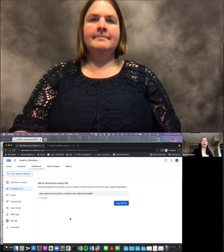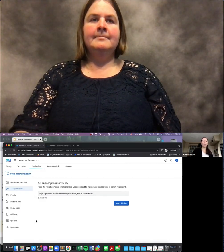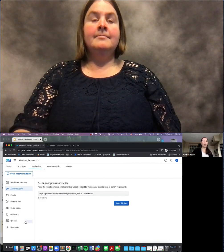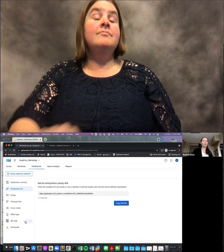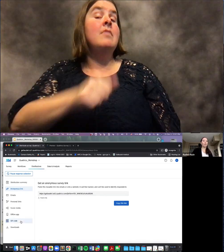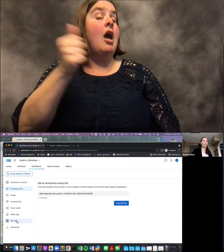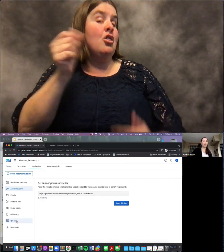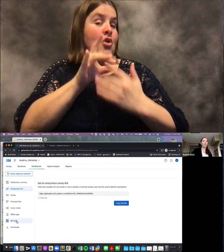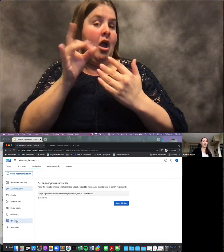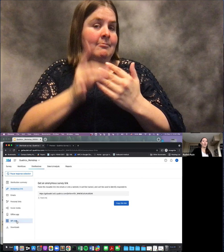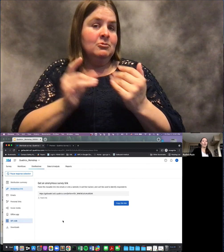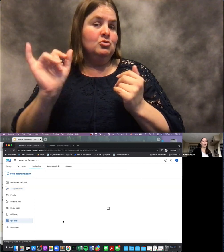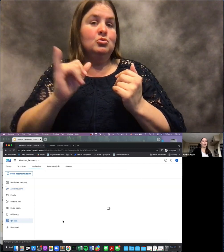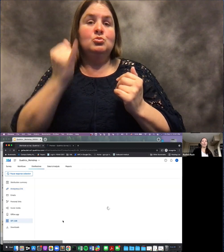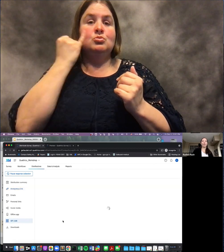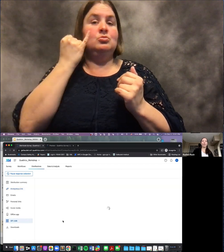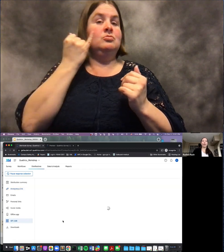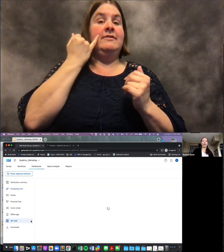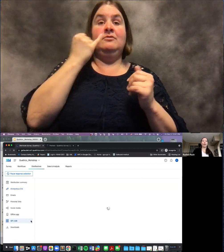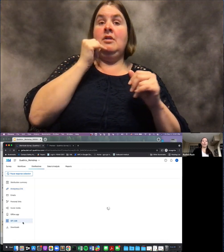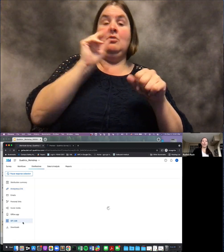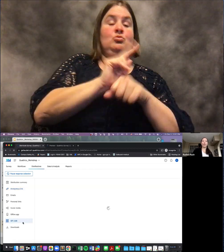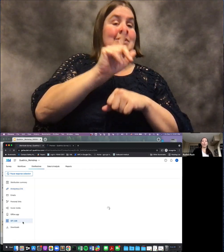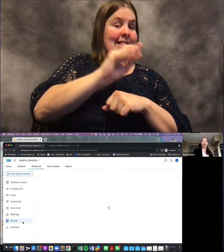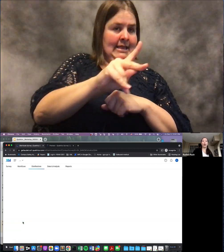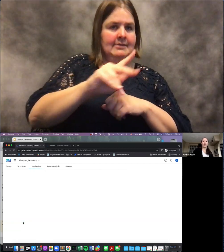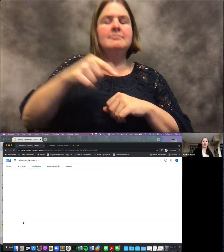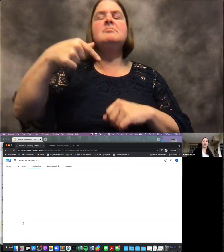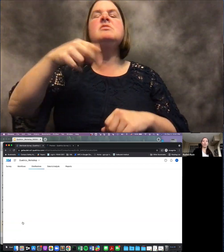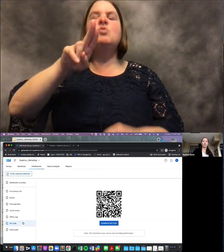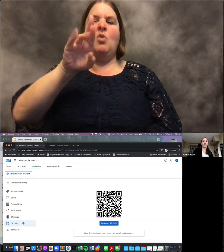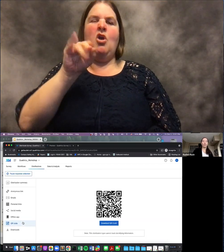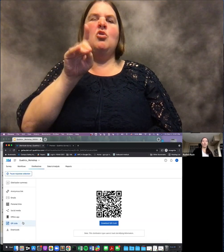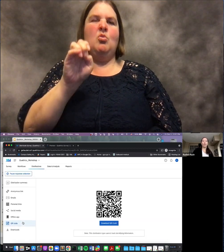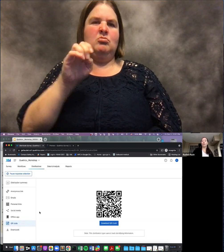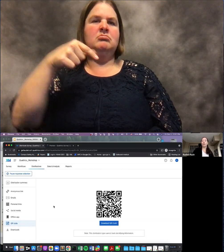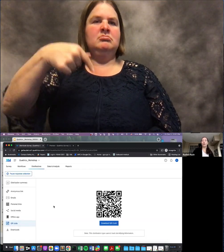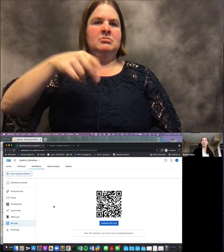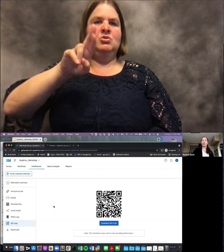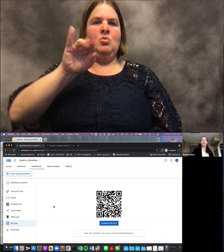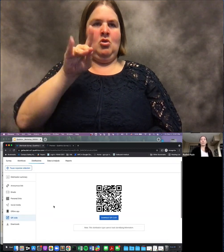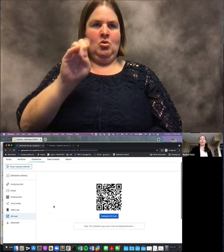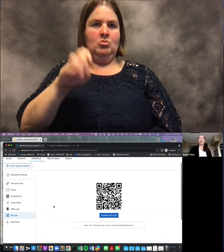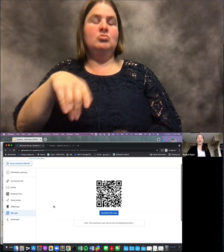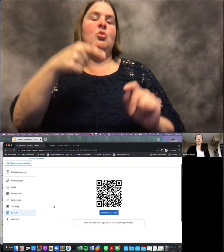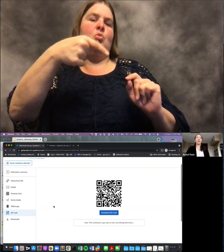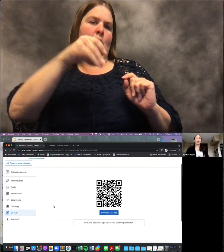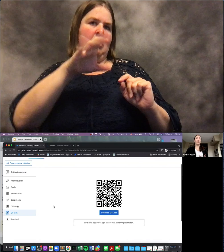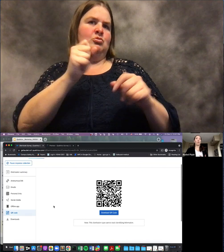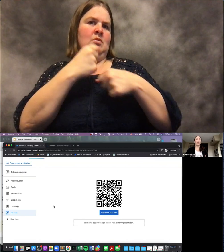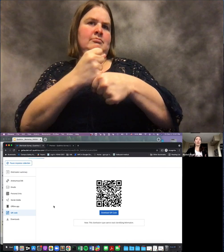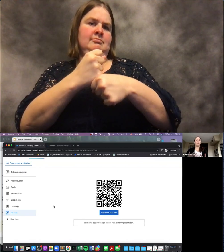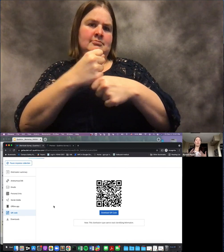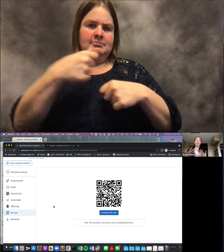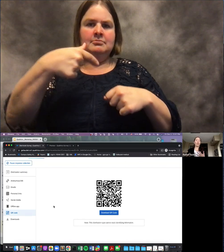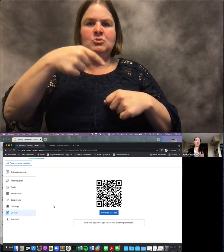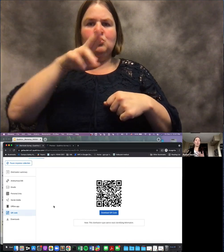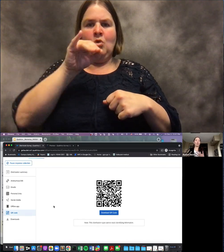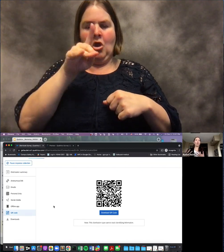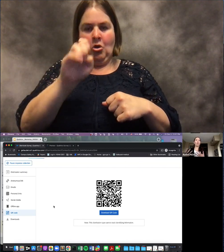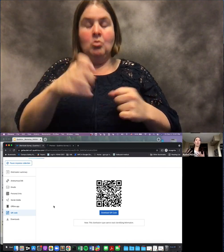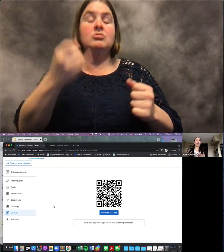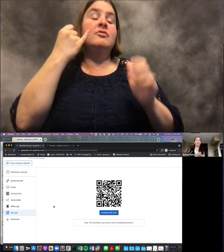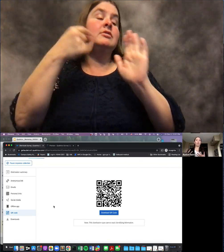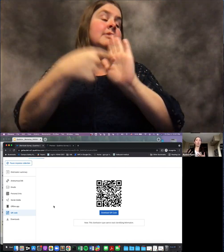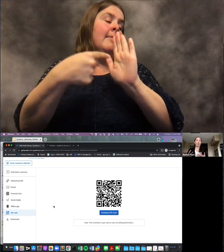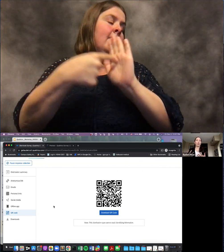Another option is also using the QR code. So for example, if you want people